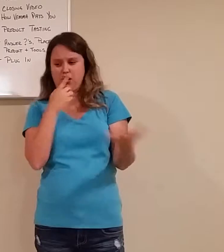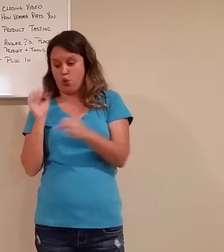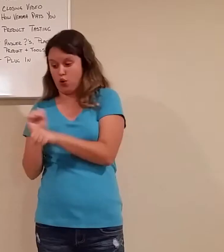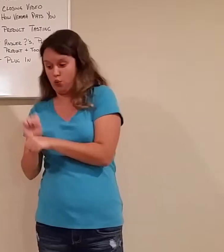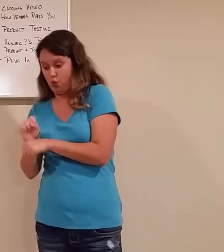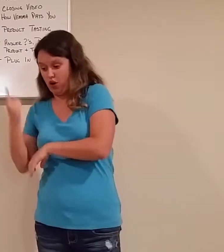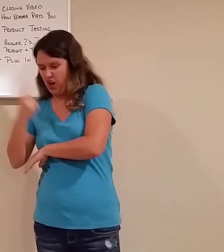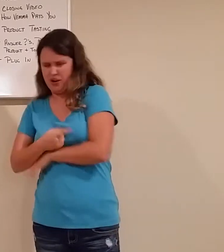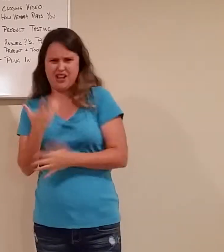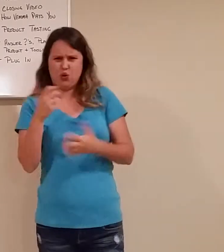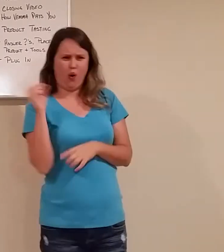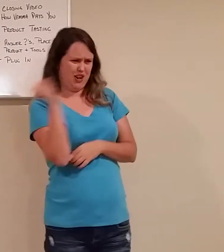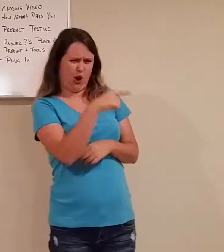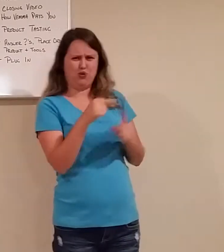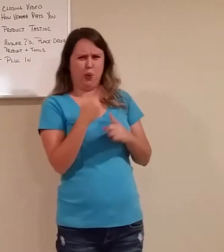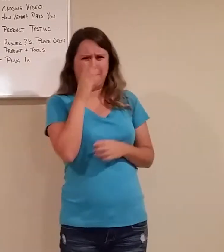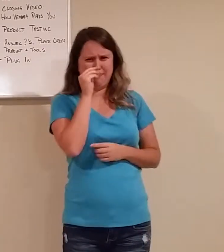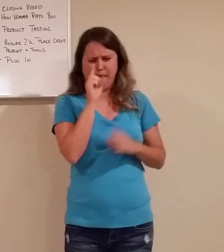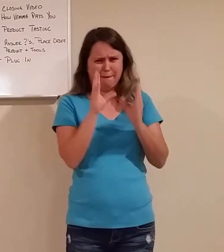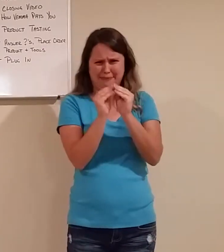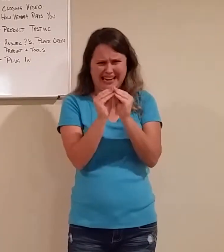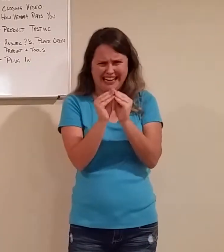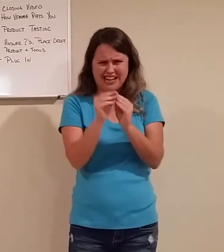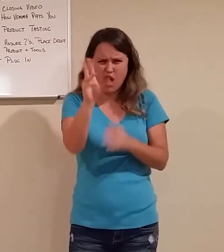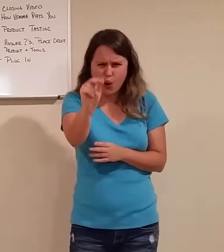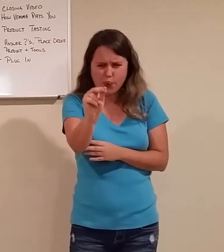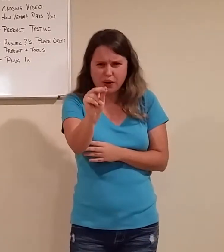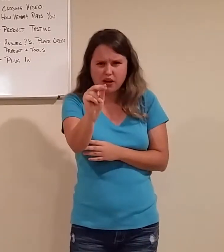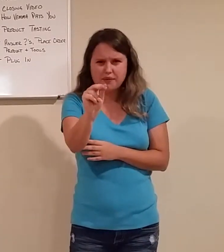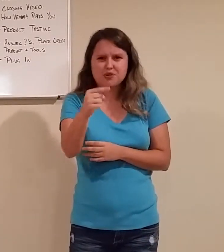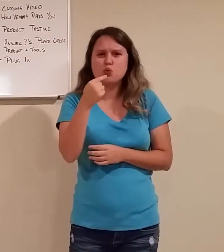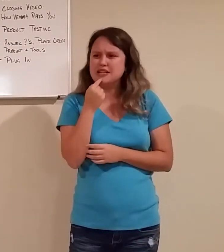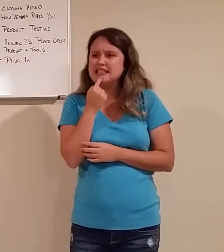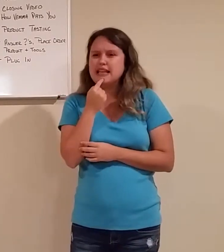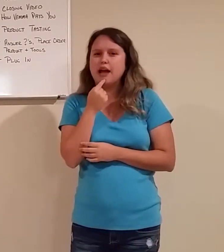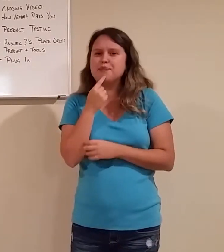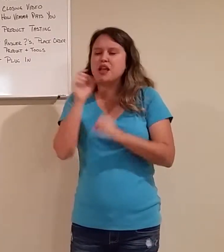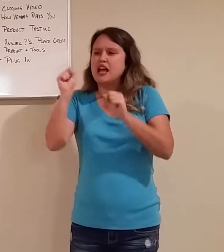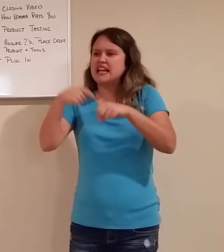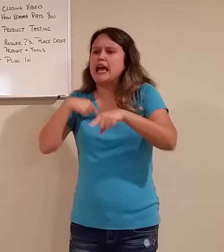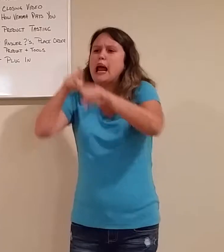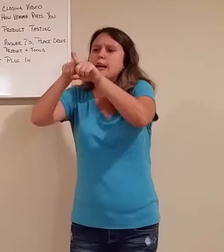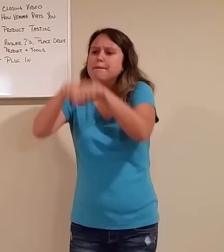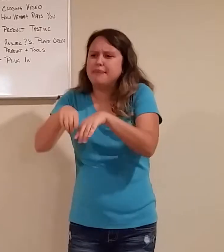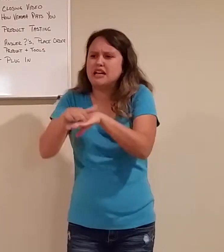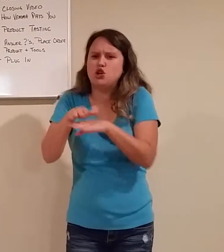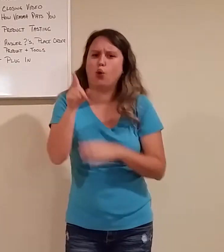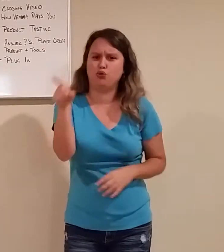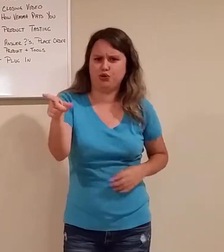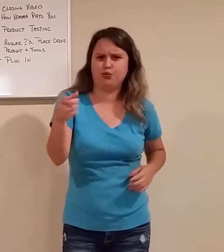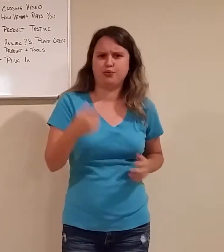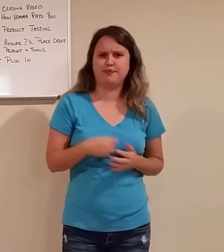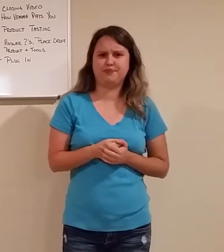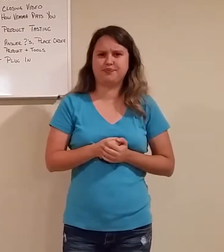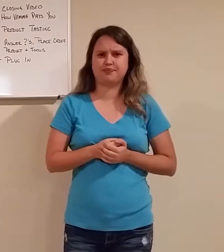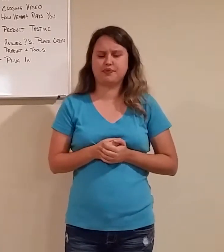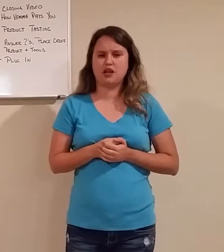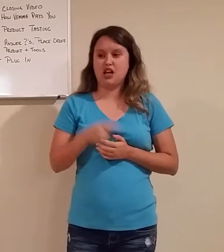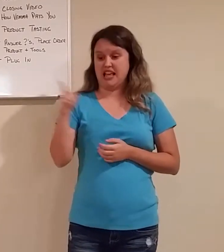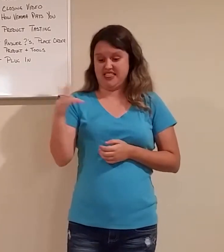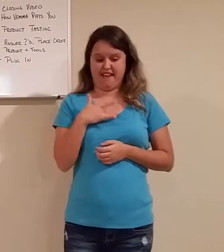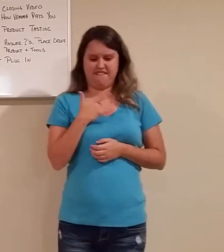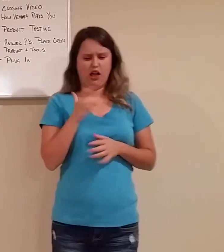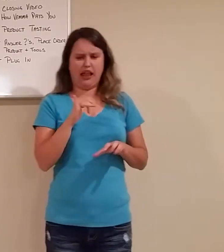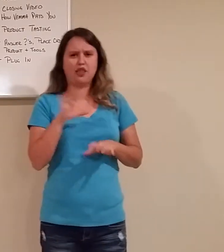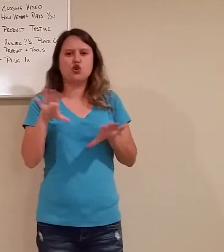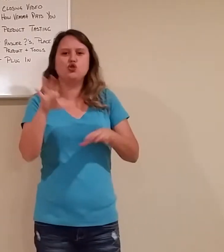day. And the next one is, can I count on you? Very simply by asking them that. They feel like they're doing